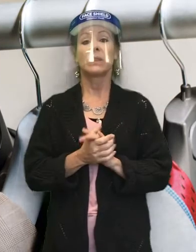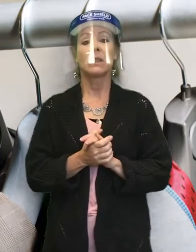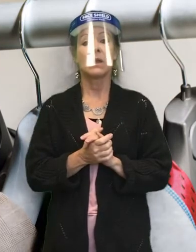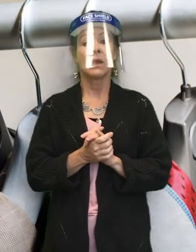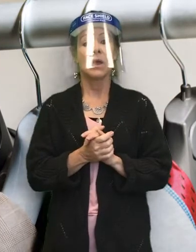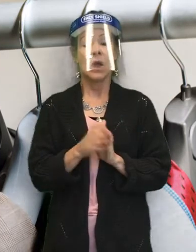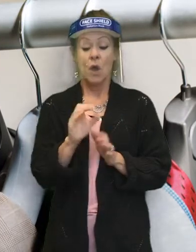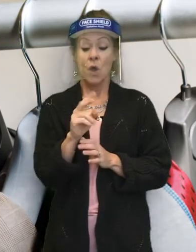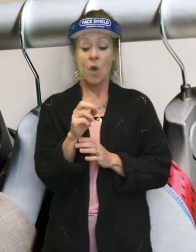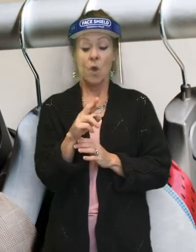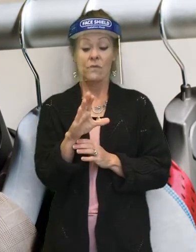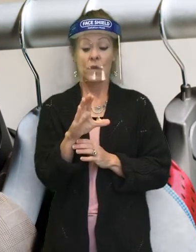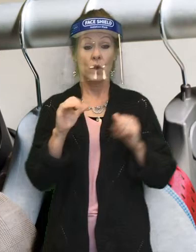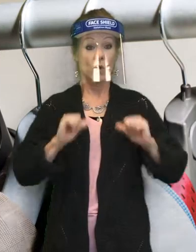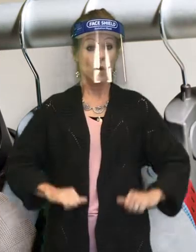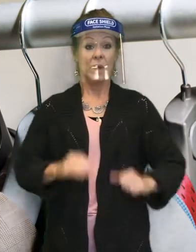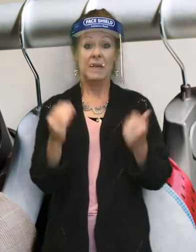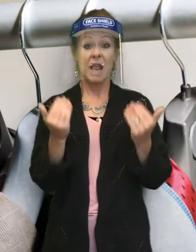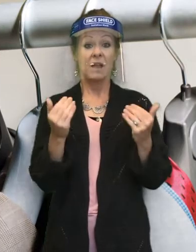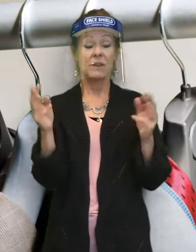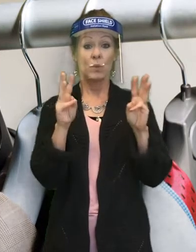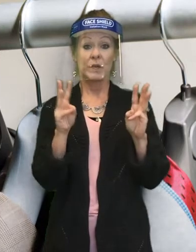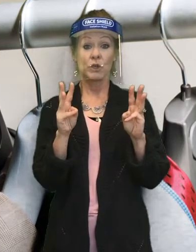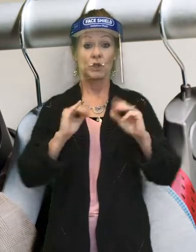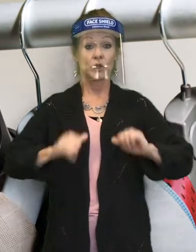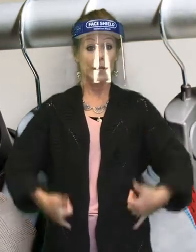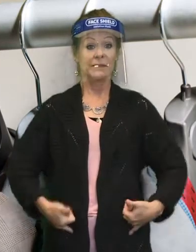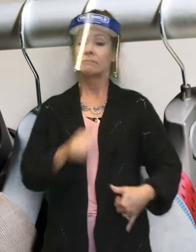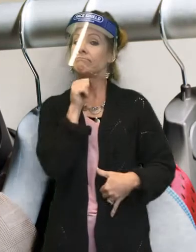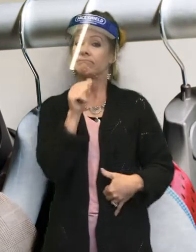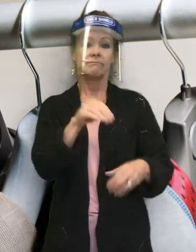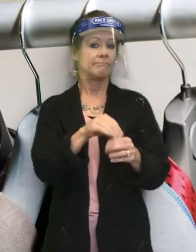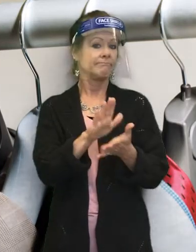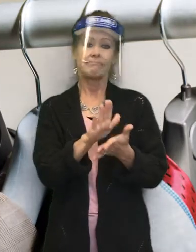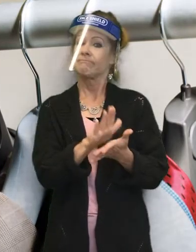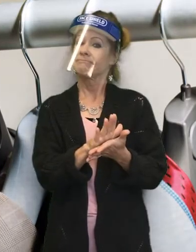Overcoats and heavy winter jackets are not to be worn in school.